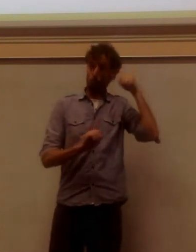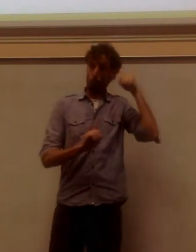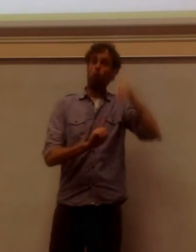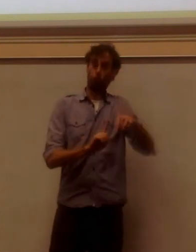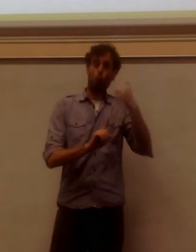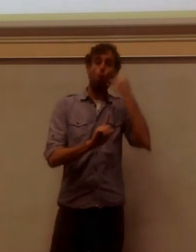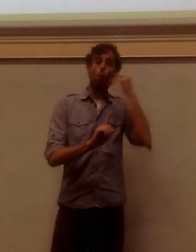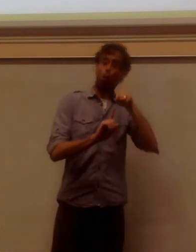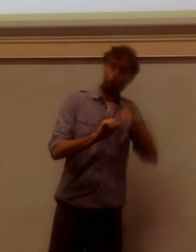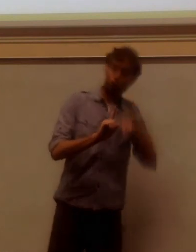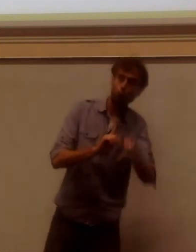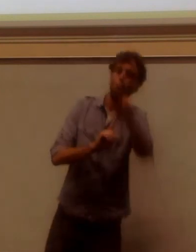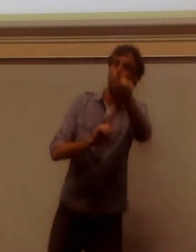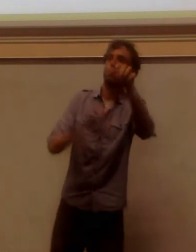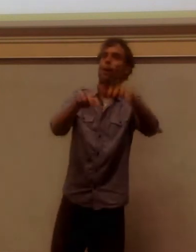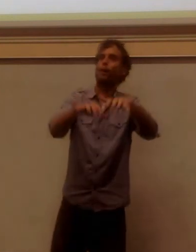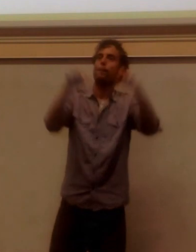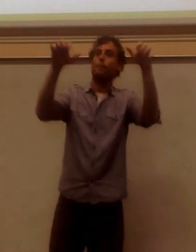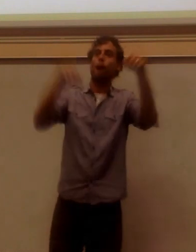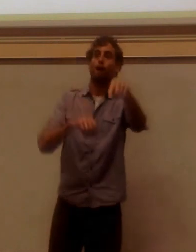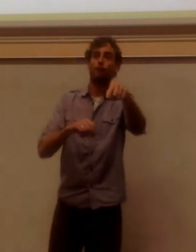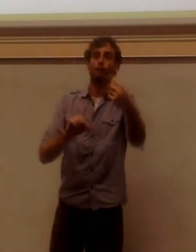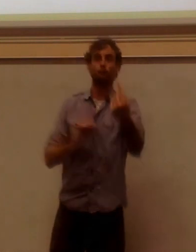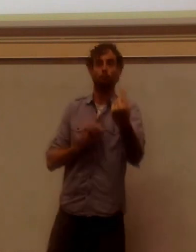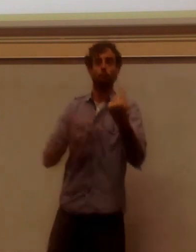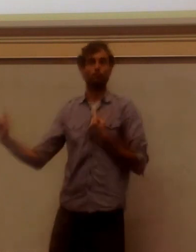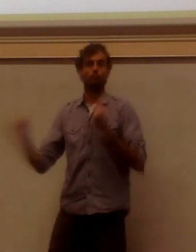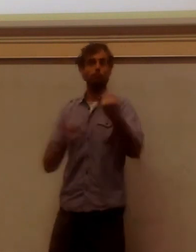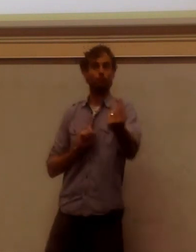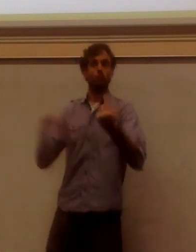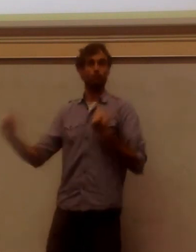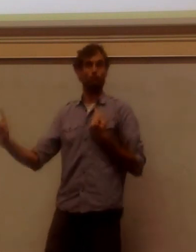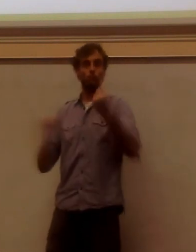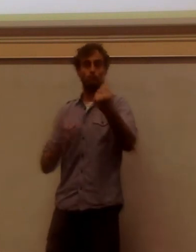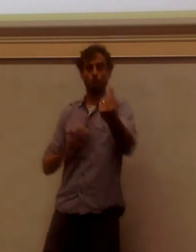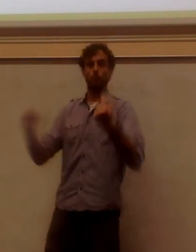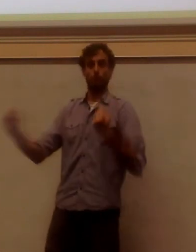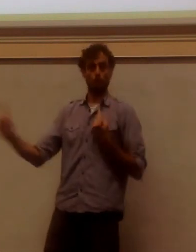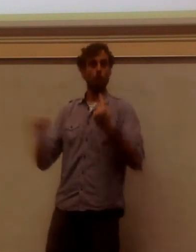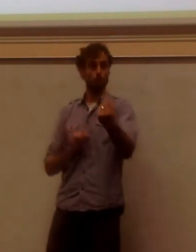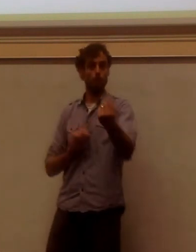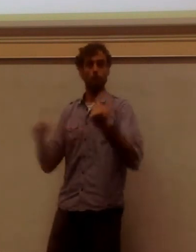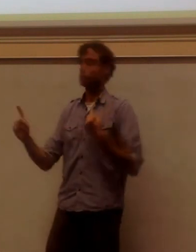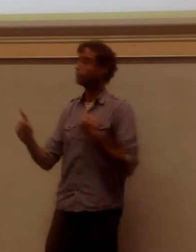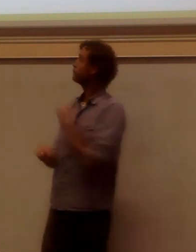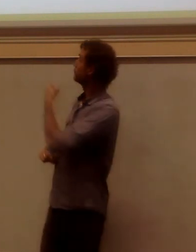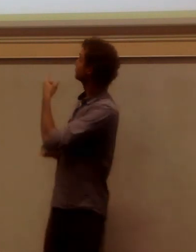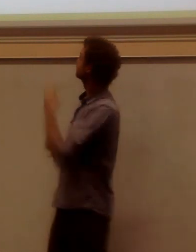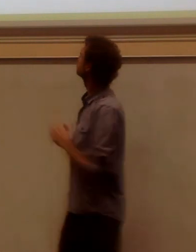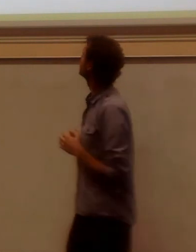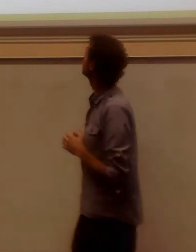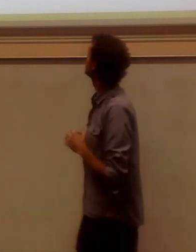in the room, in the European Parliament, they were enabled to make calls via the